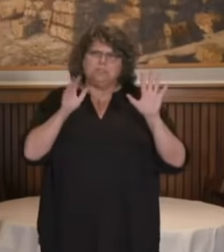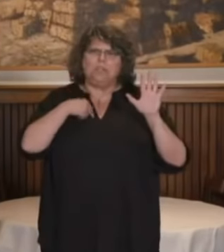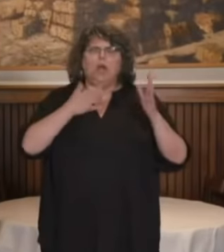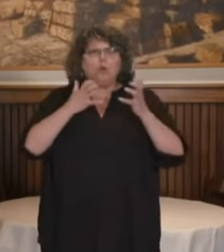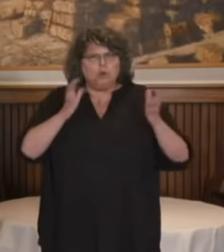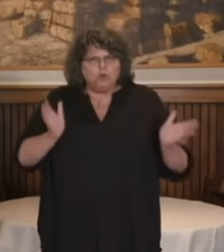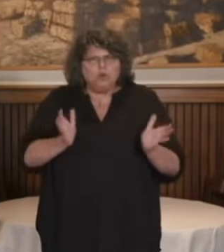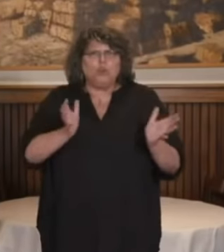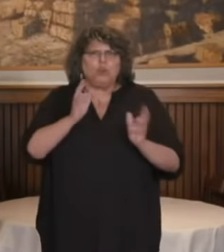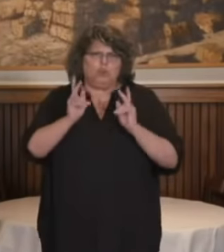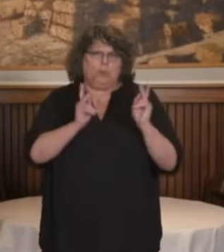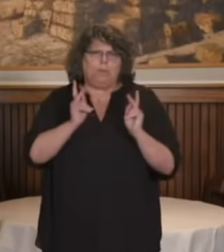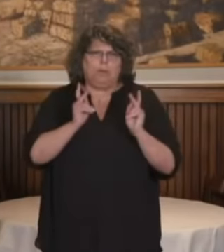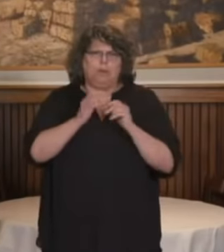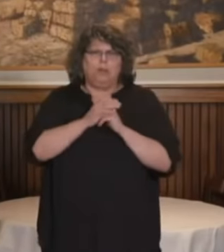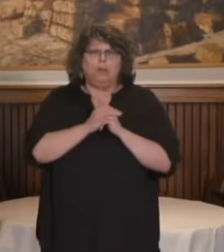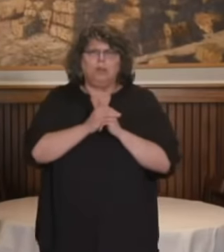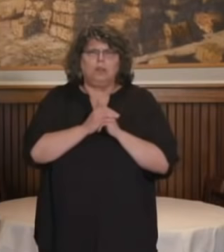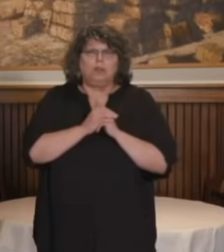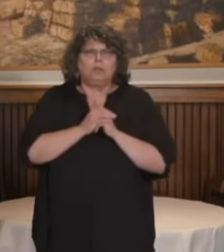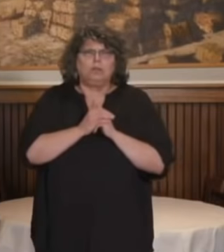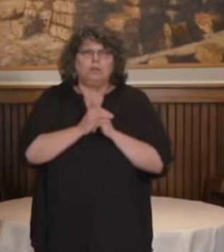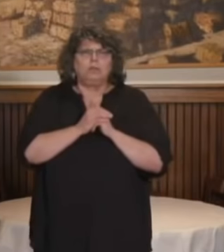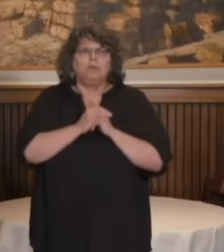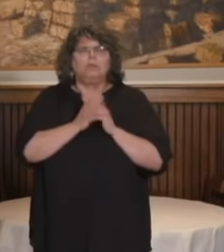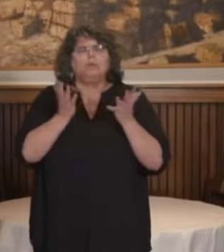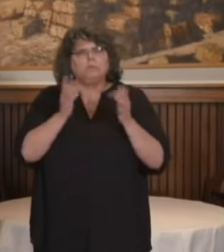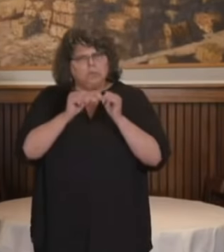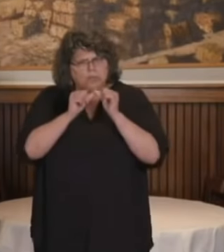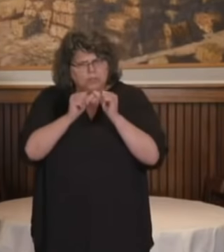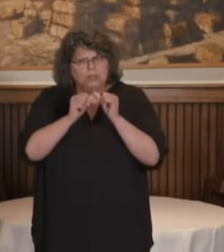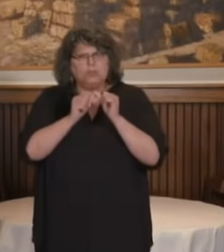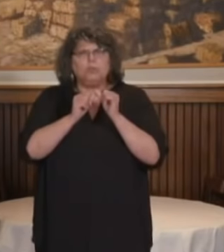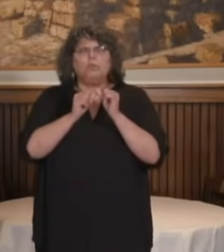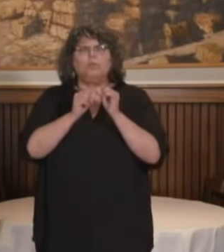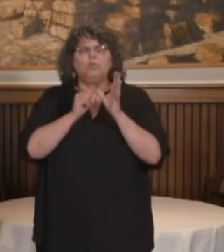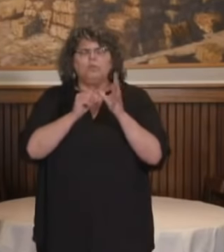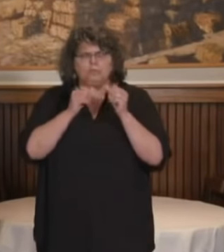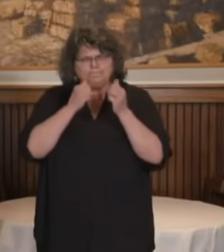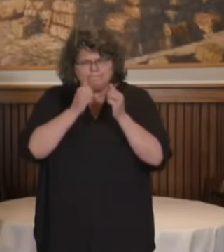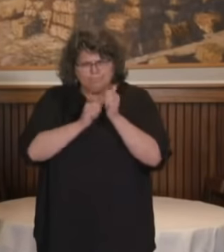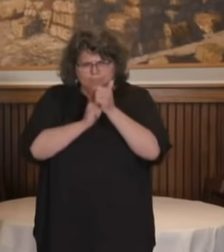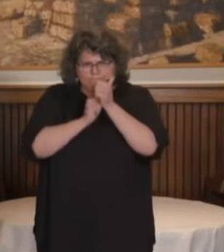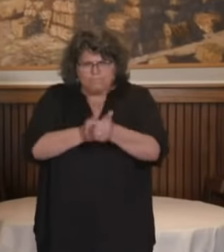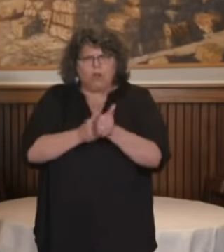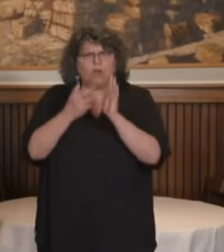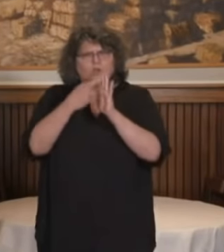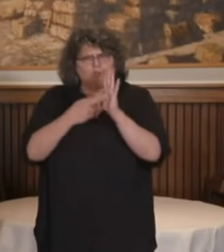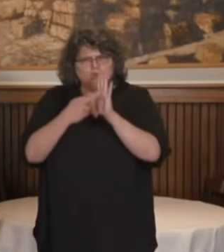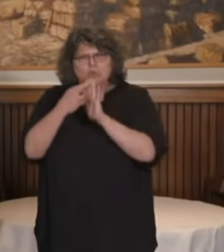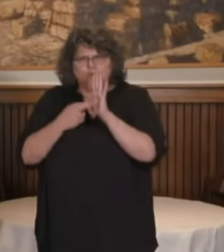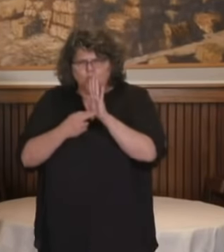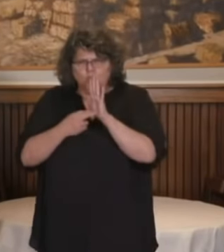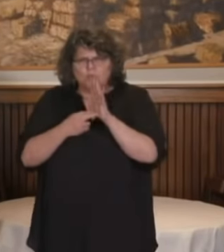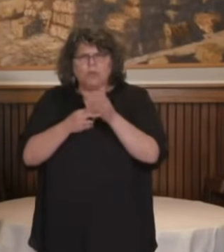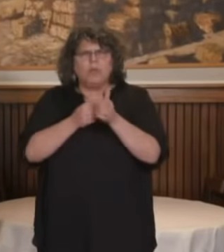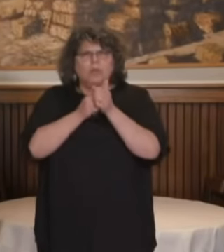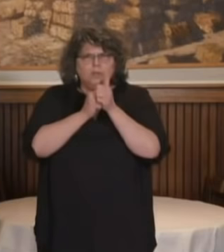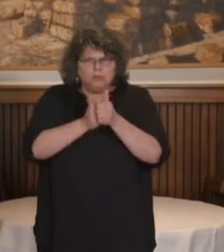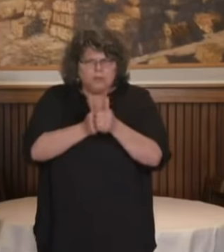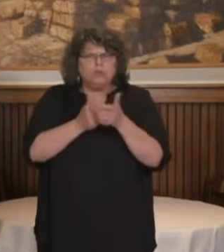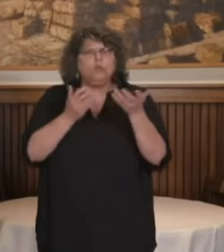to encourage people to continue to hold the line, continue to move as we are